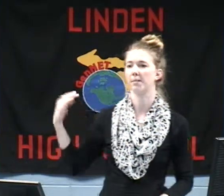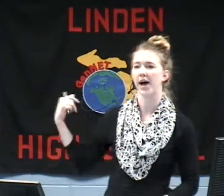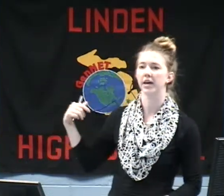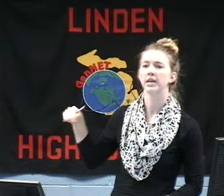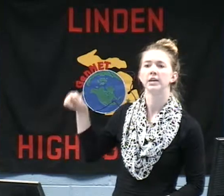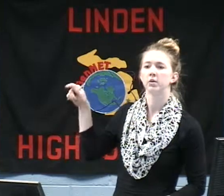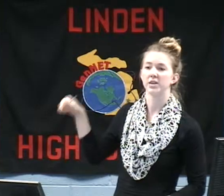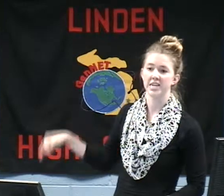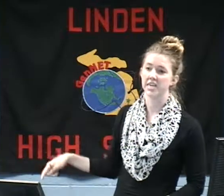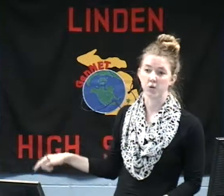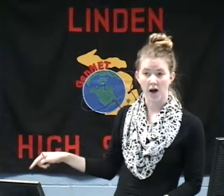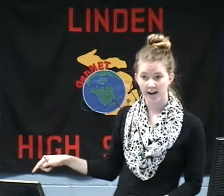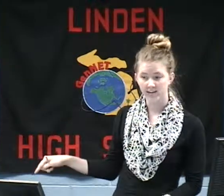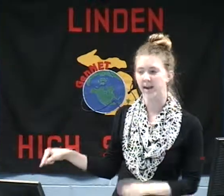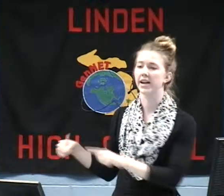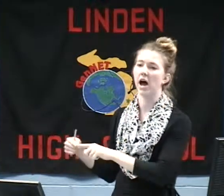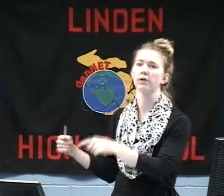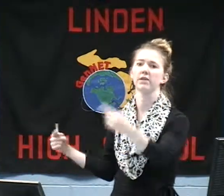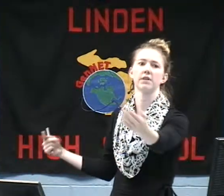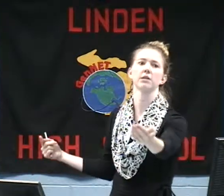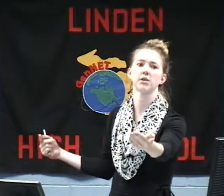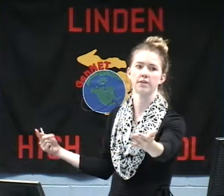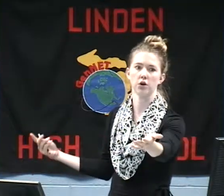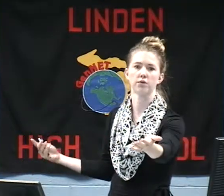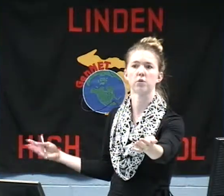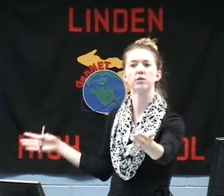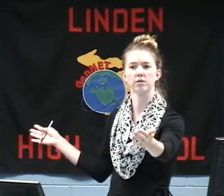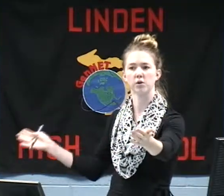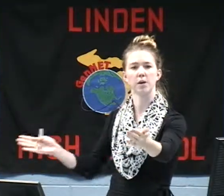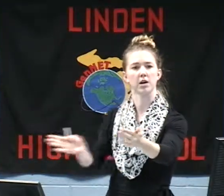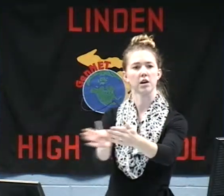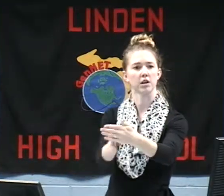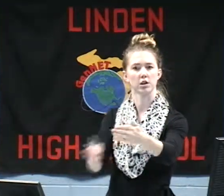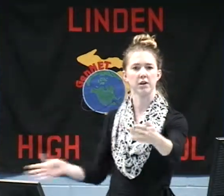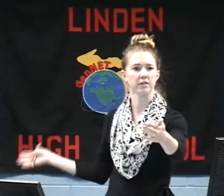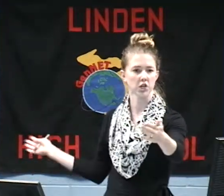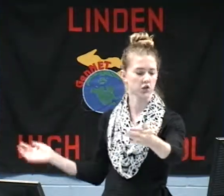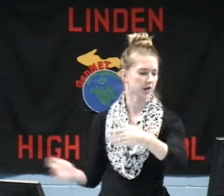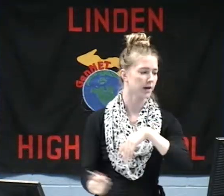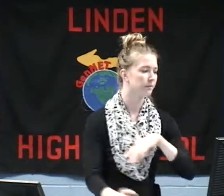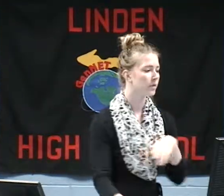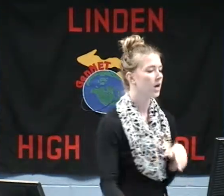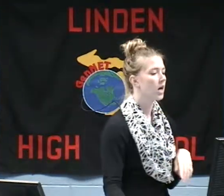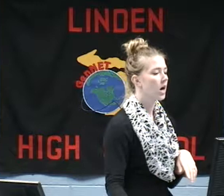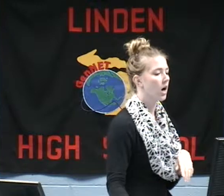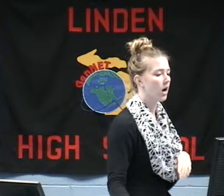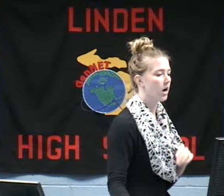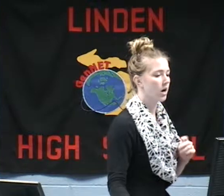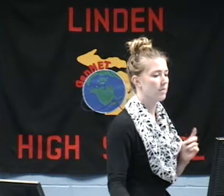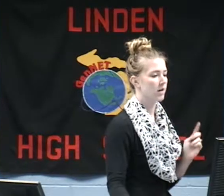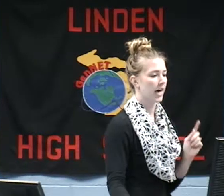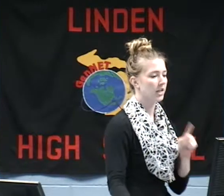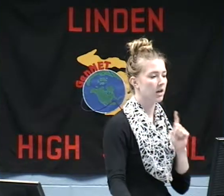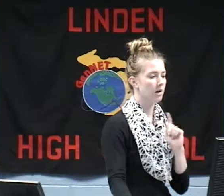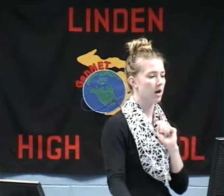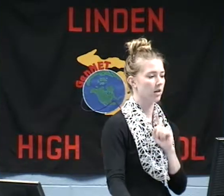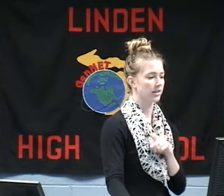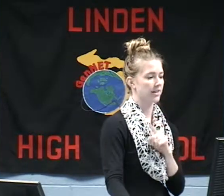back with TTYs, and now it's developed to video phones. So maybe a little bit of a history there. Caleb, Alyssa,